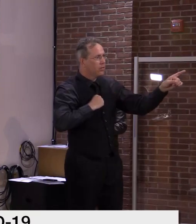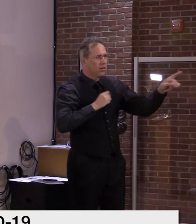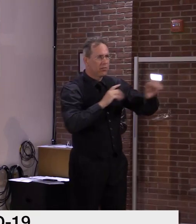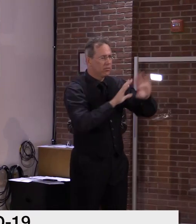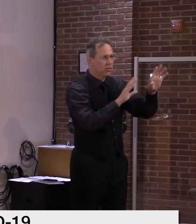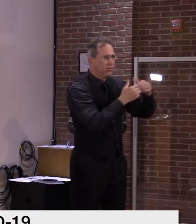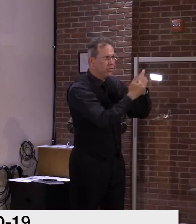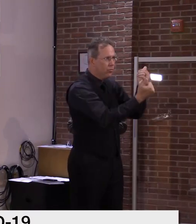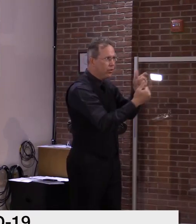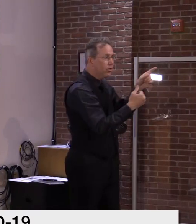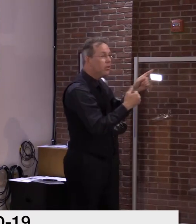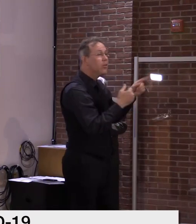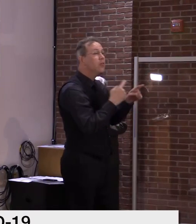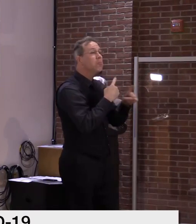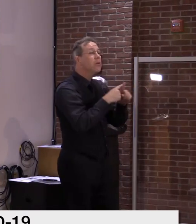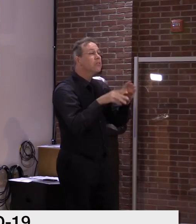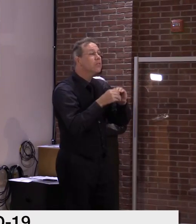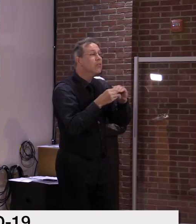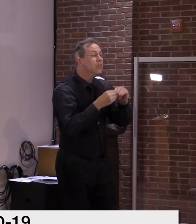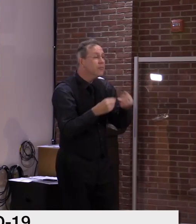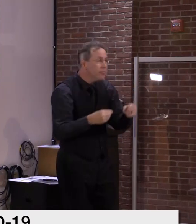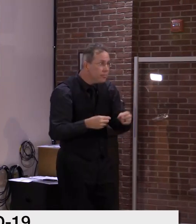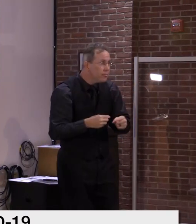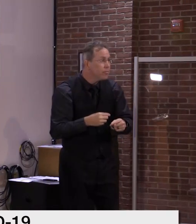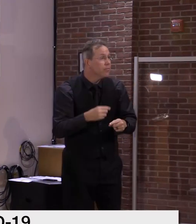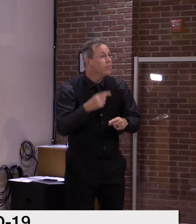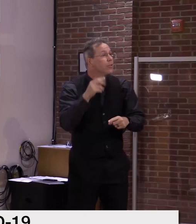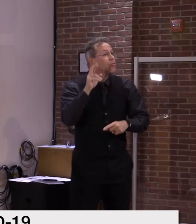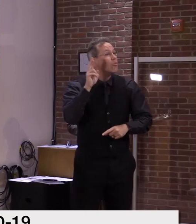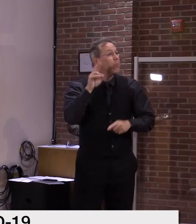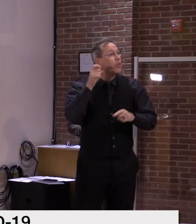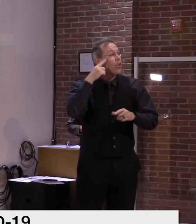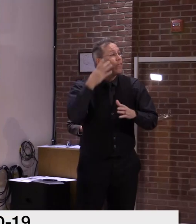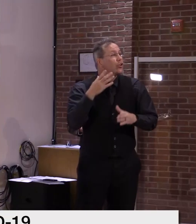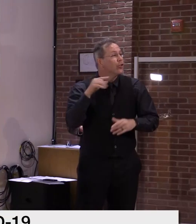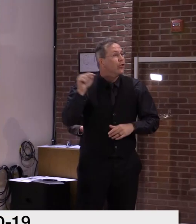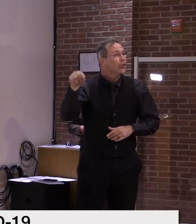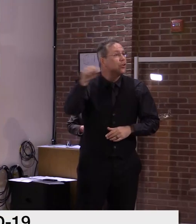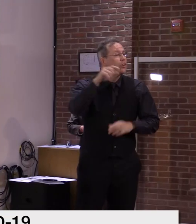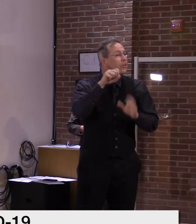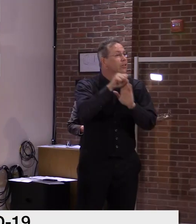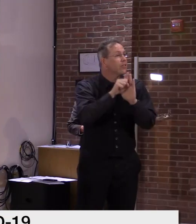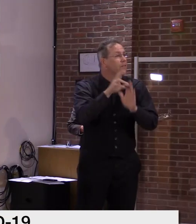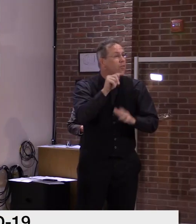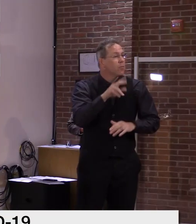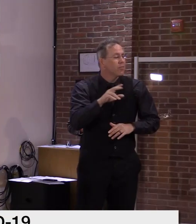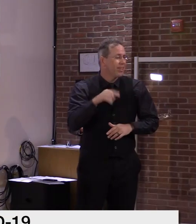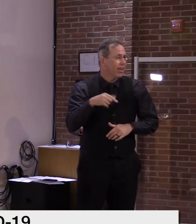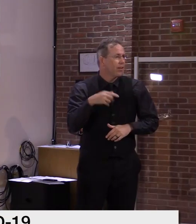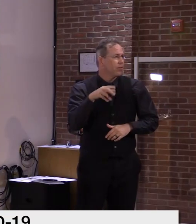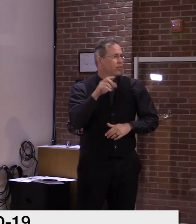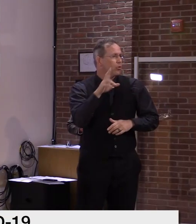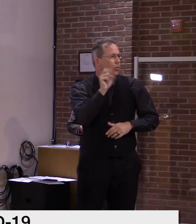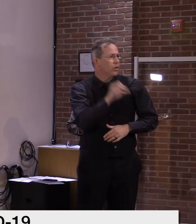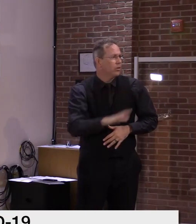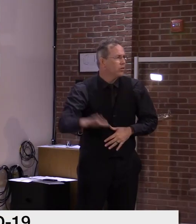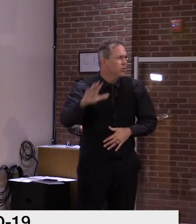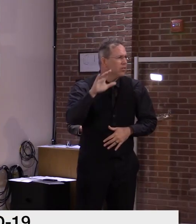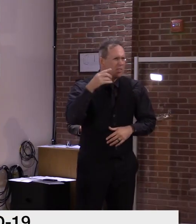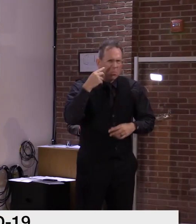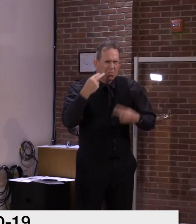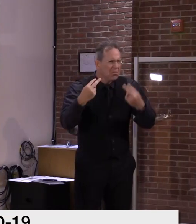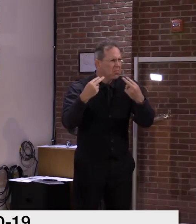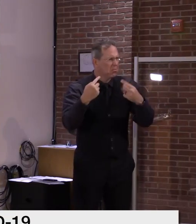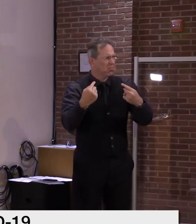who I've been welcomed in and appreciated. And there's never been any mention from the